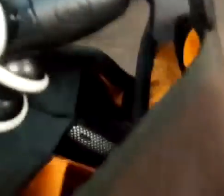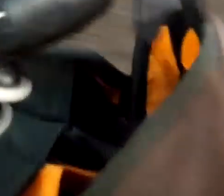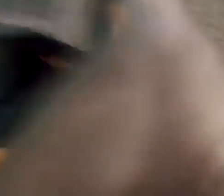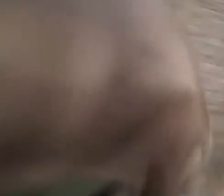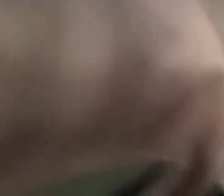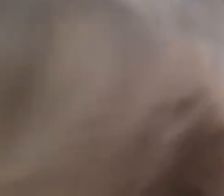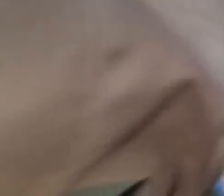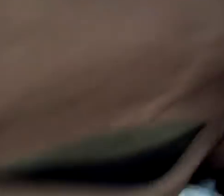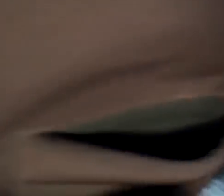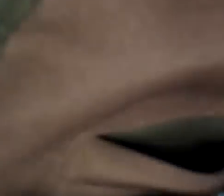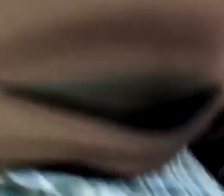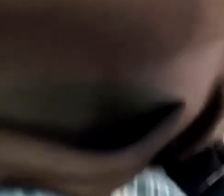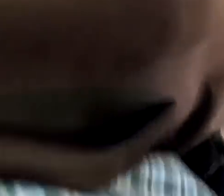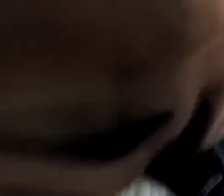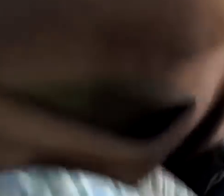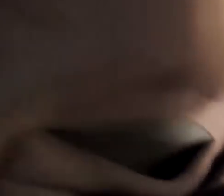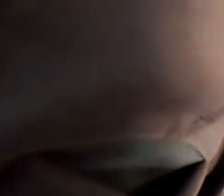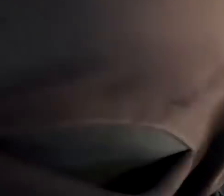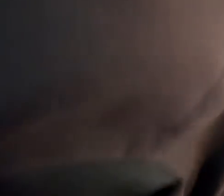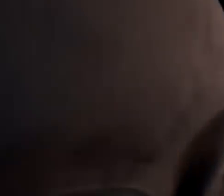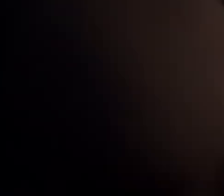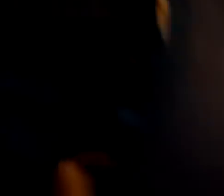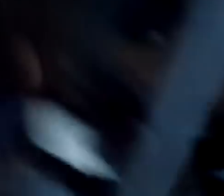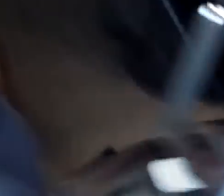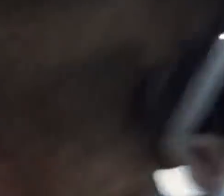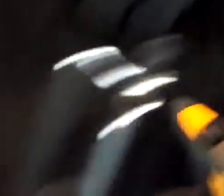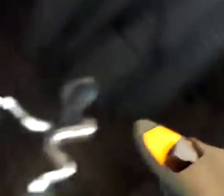If you guys get really close, excuse me.